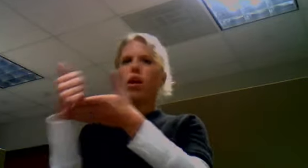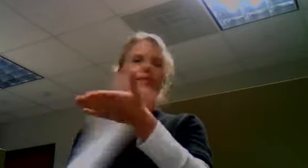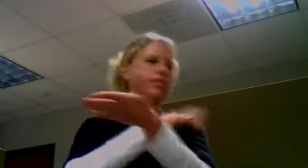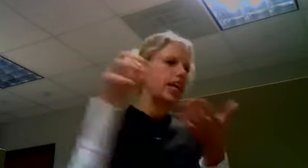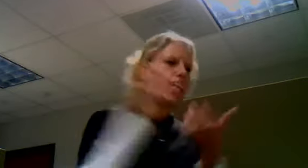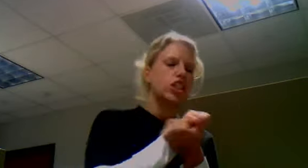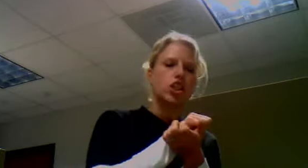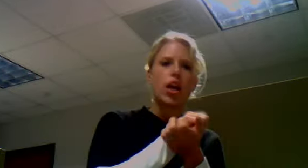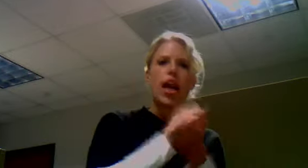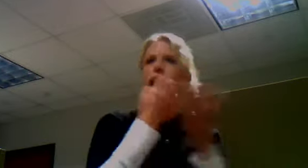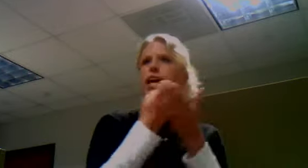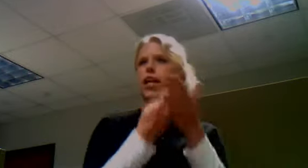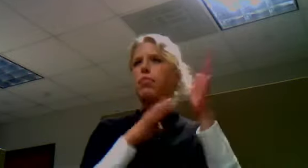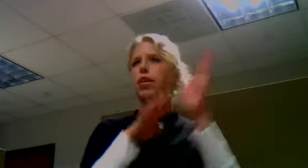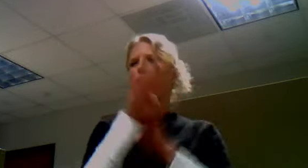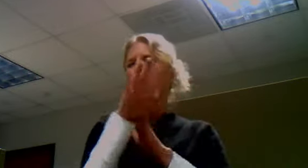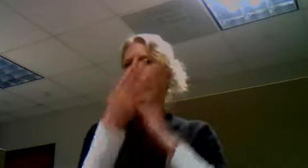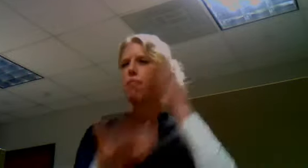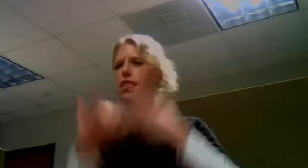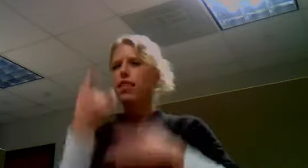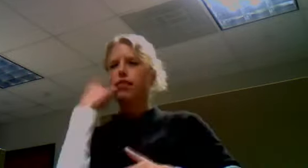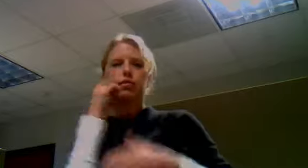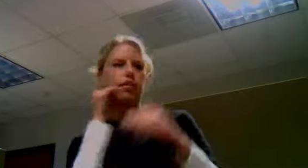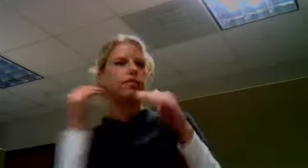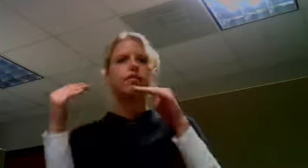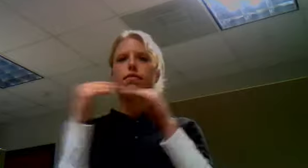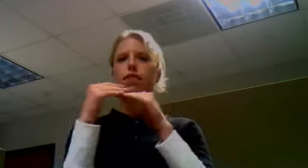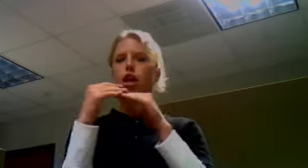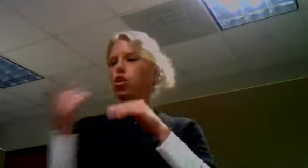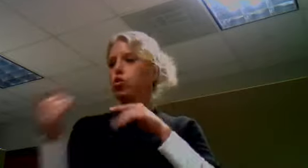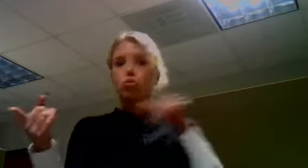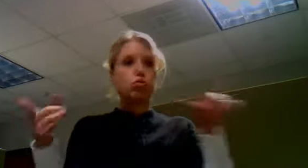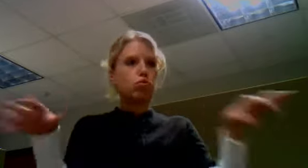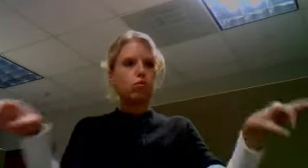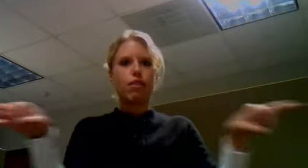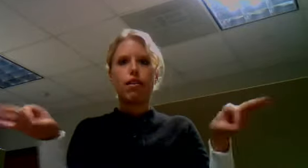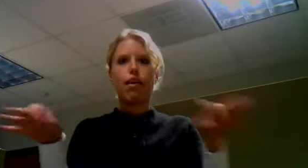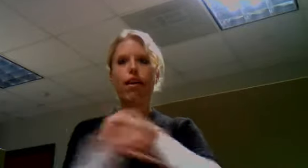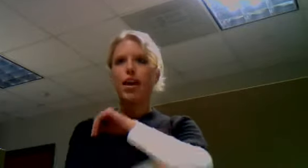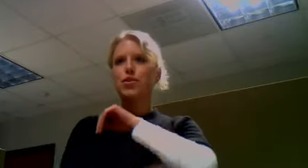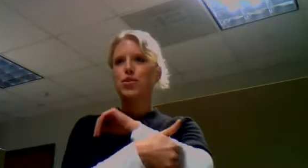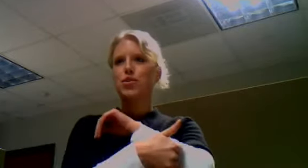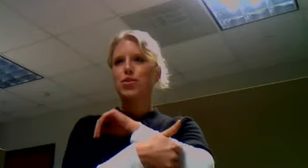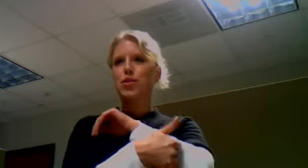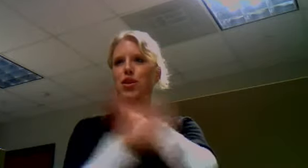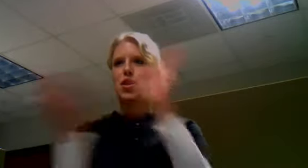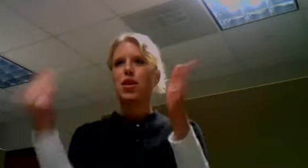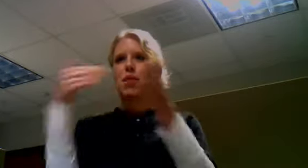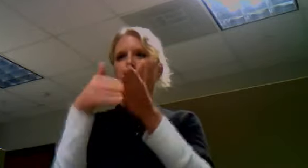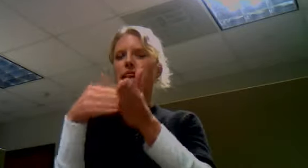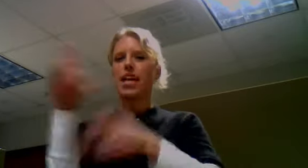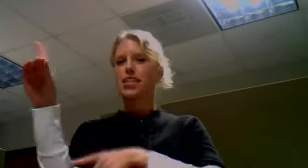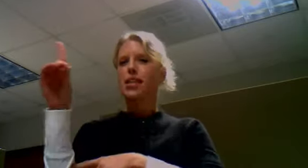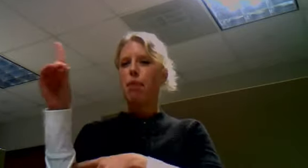is not fair because I'm selecting two countries to make a case against democracy.